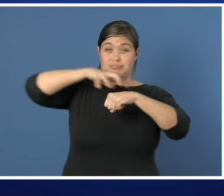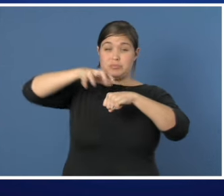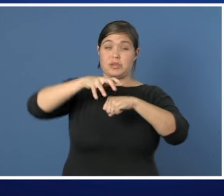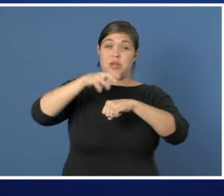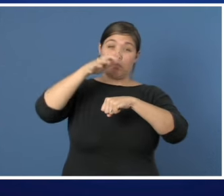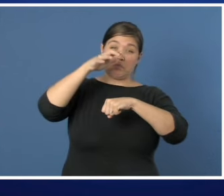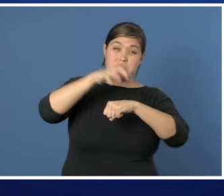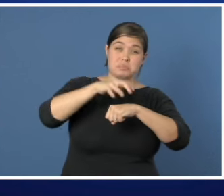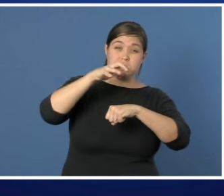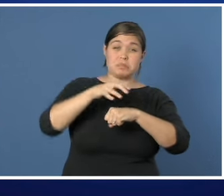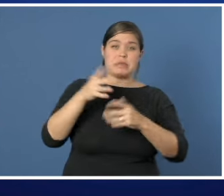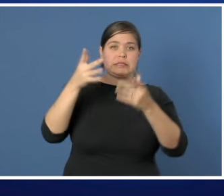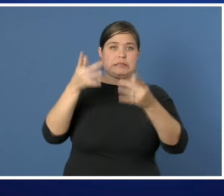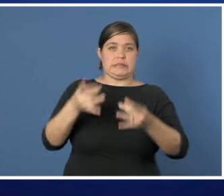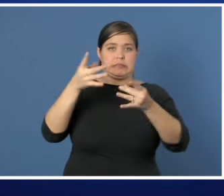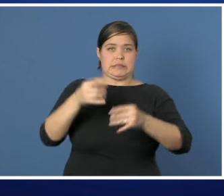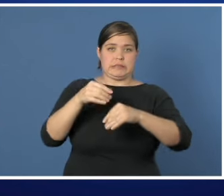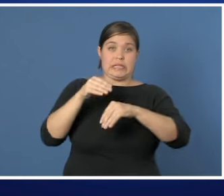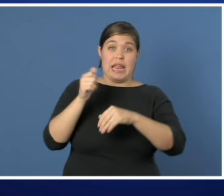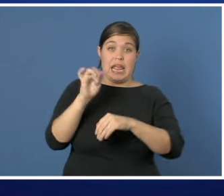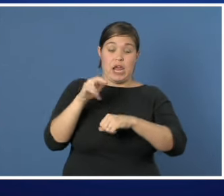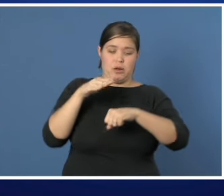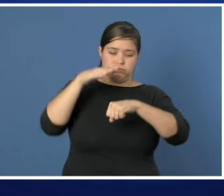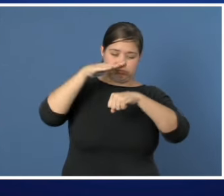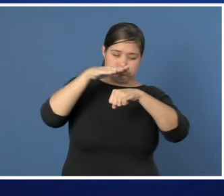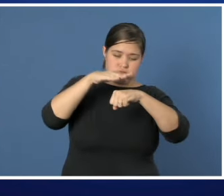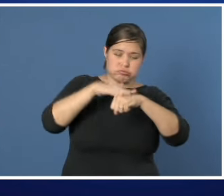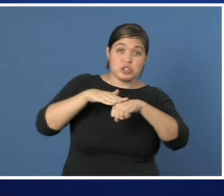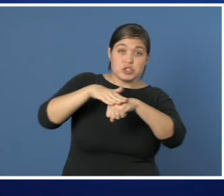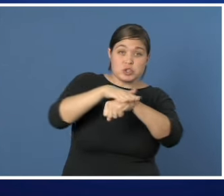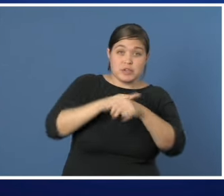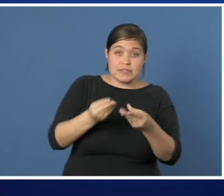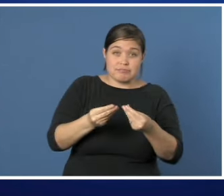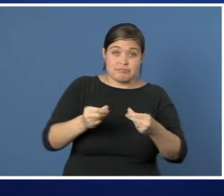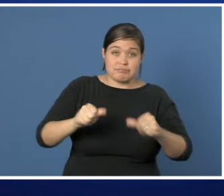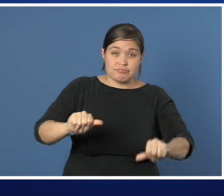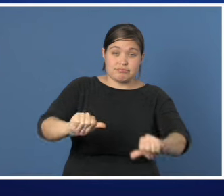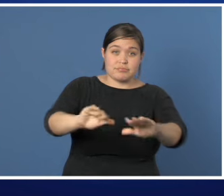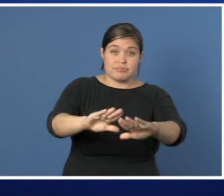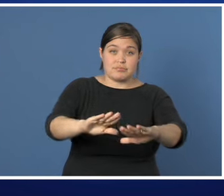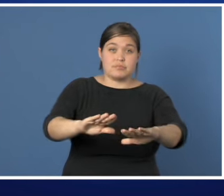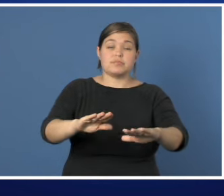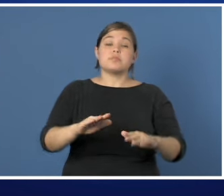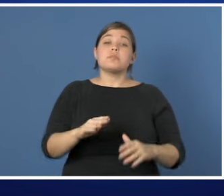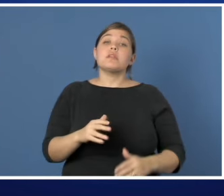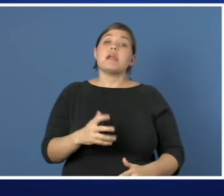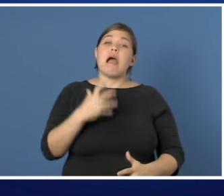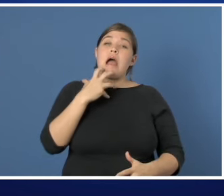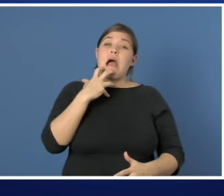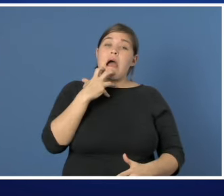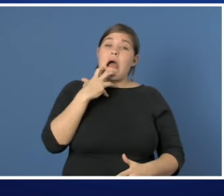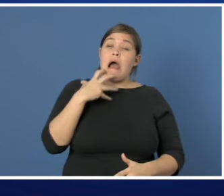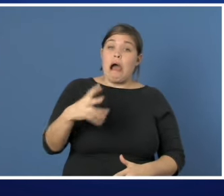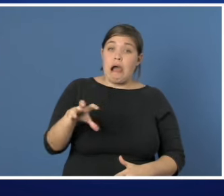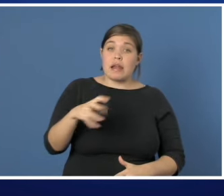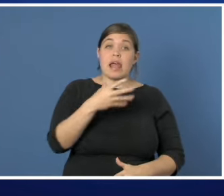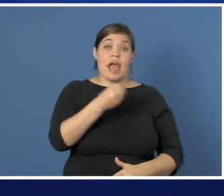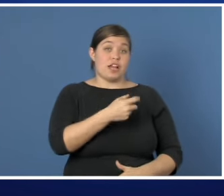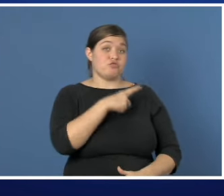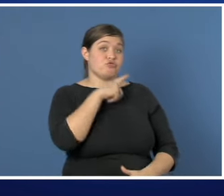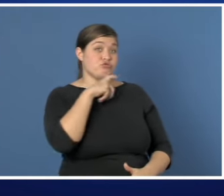high atmospheric pressure traps hazy damp air near the ground. Excessively dry and